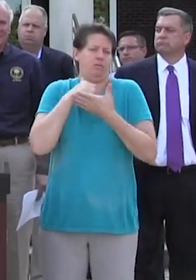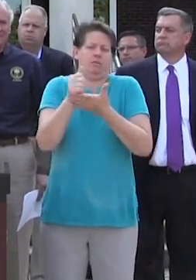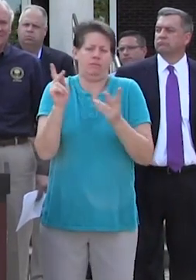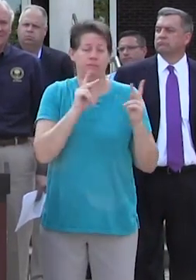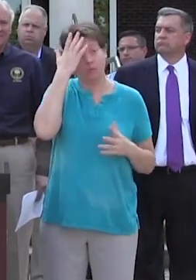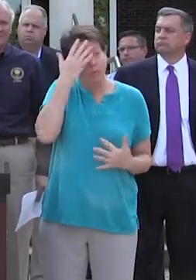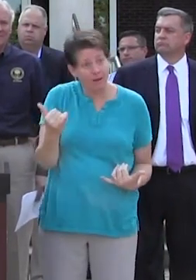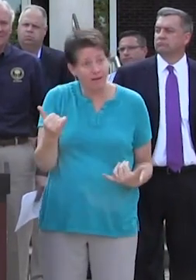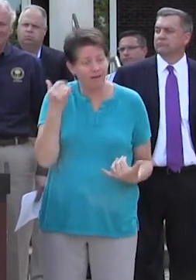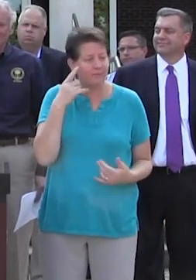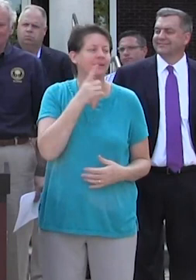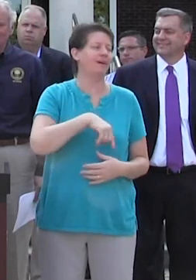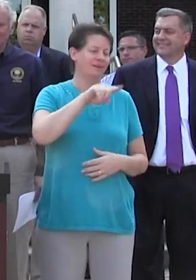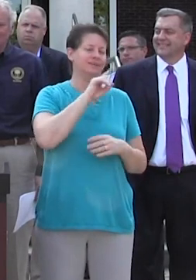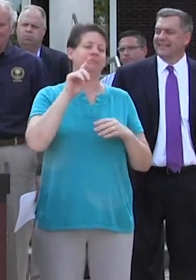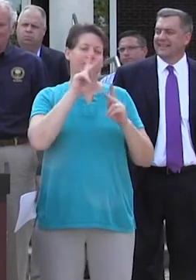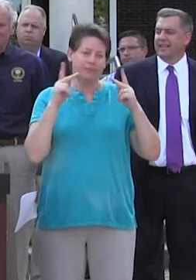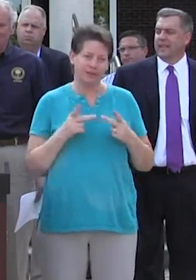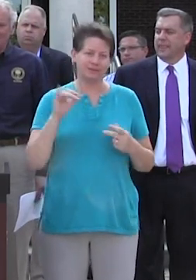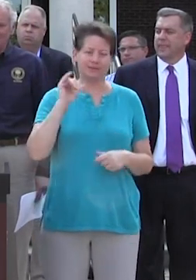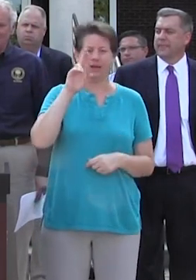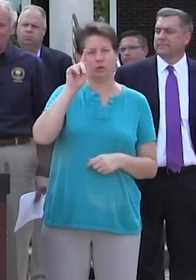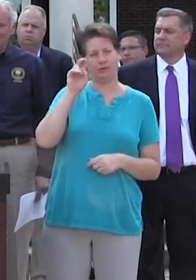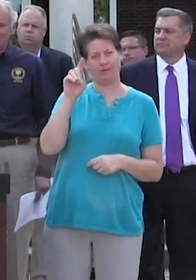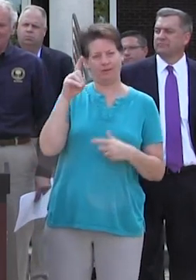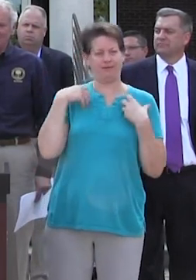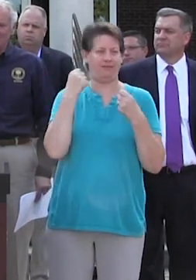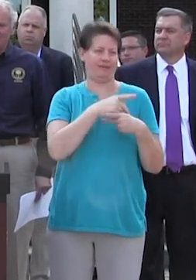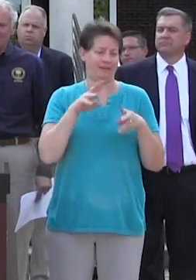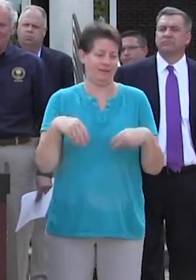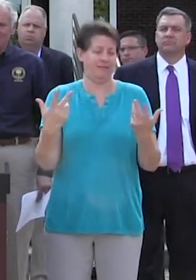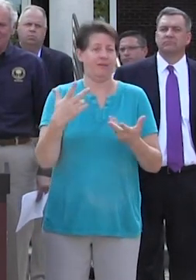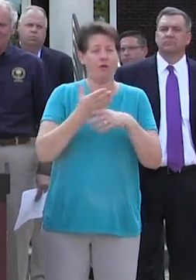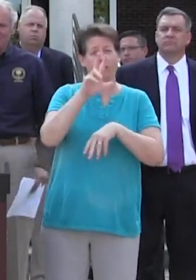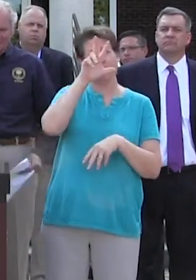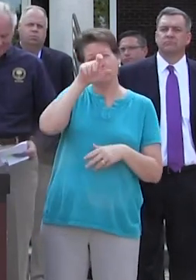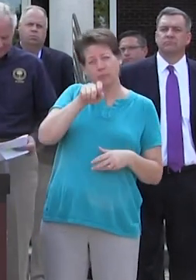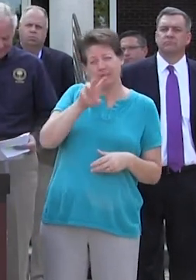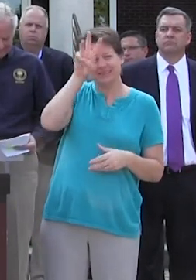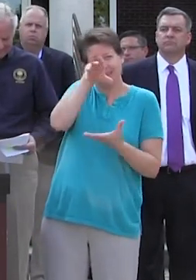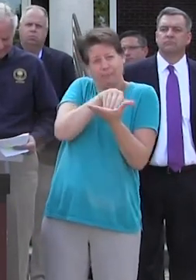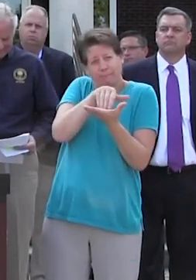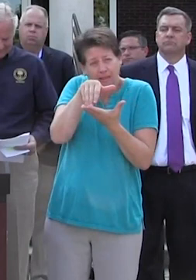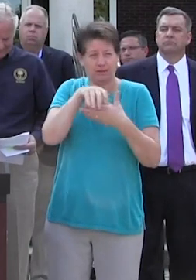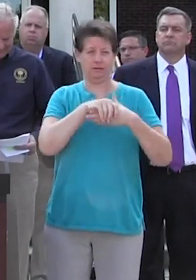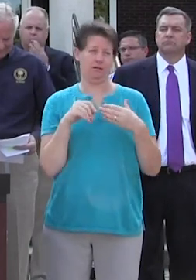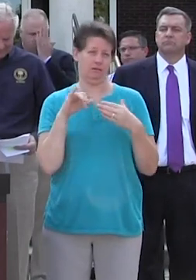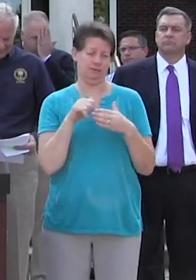gifts, such as the one from United Healthcare, of over $3.6 million that have helped close